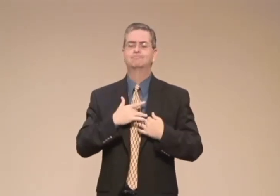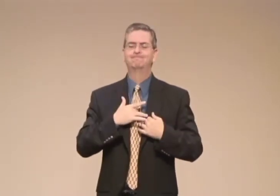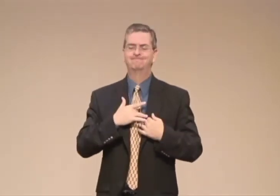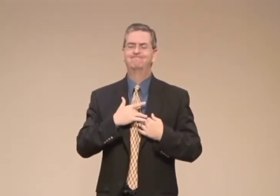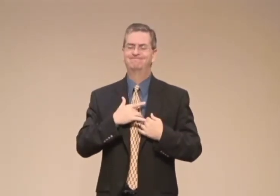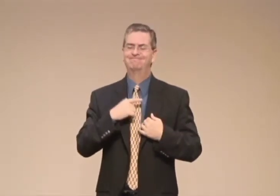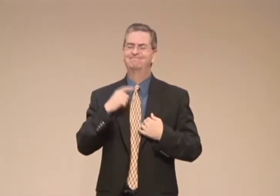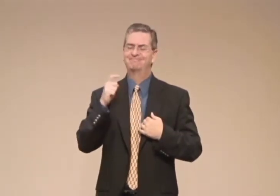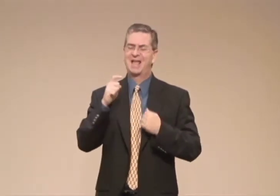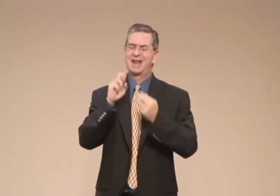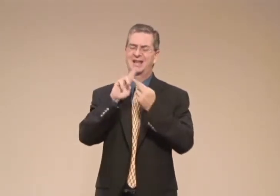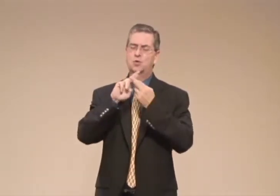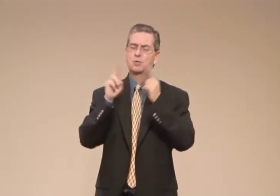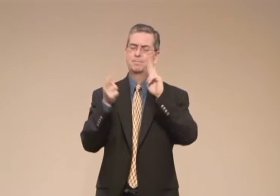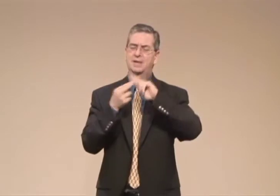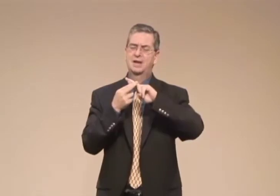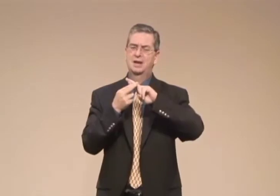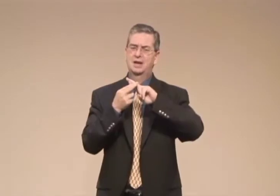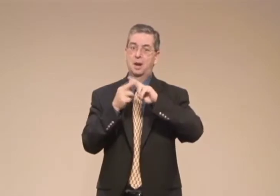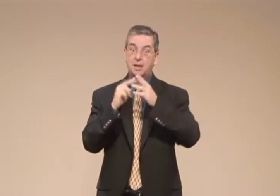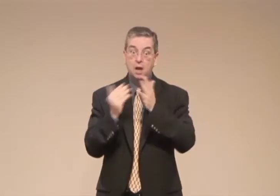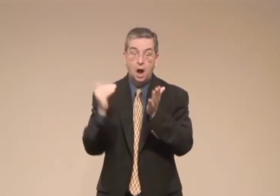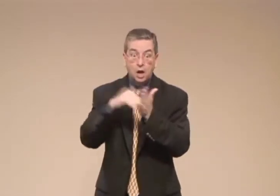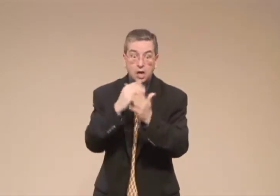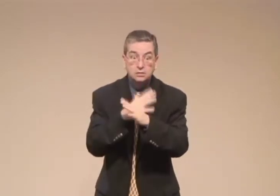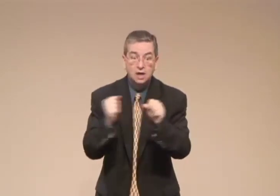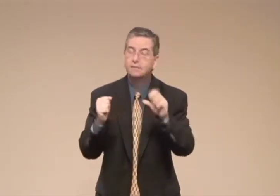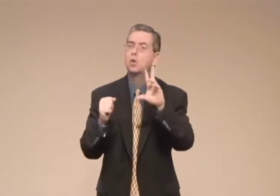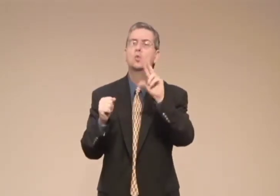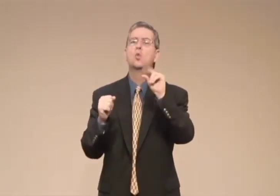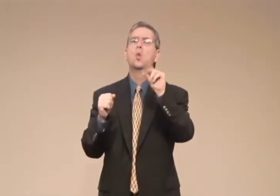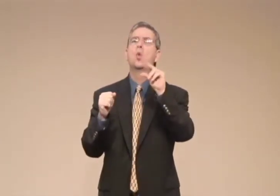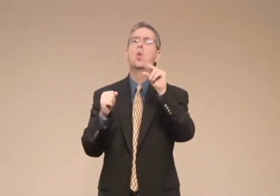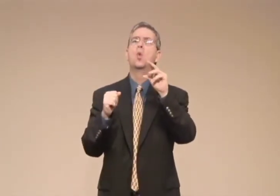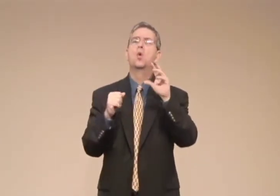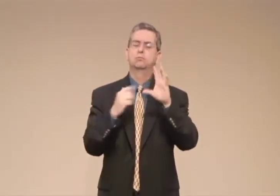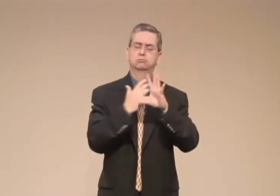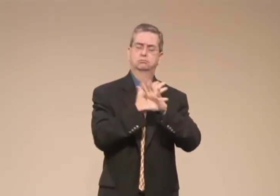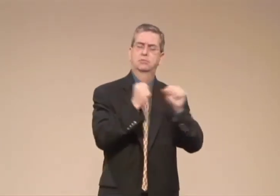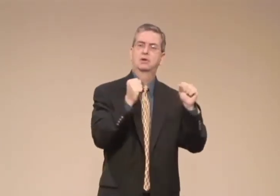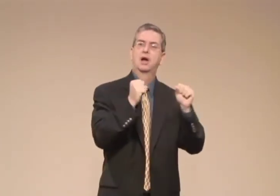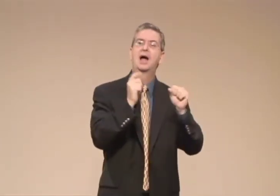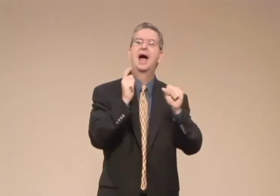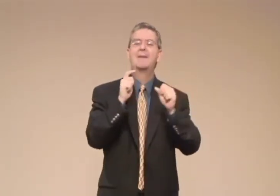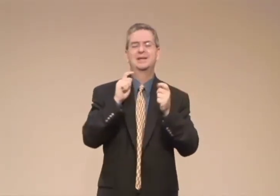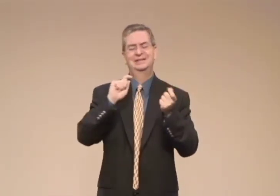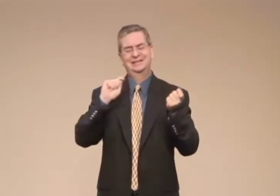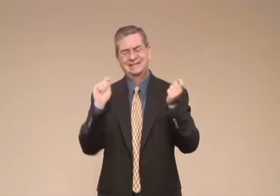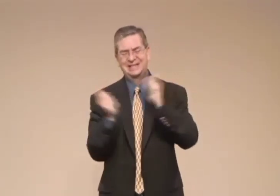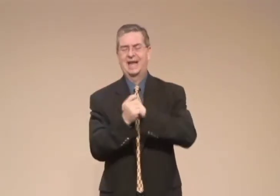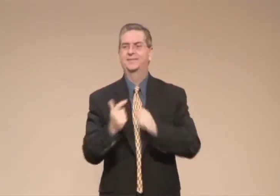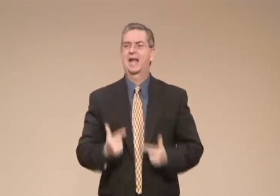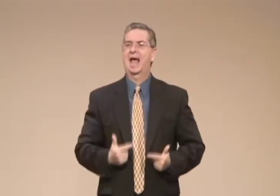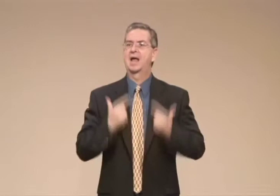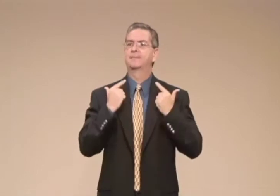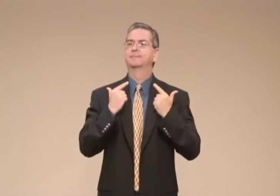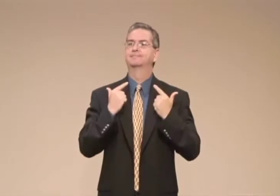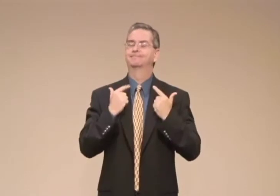now if this Lord touched your heart during this message and you need to retunt of your